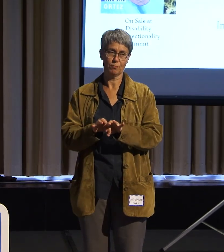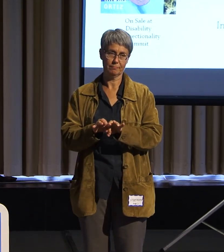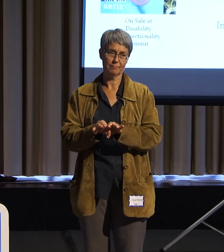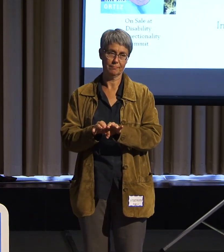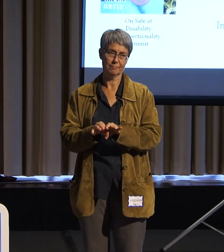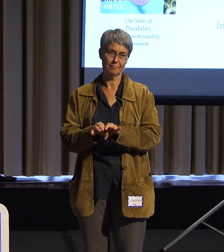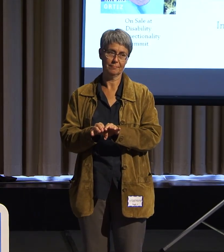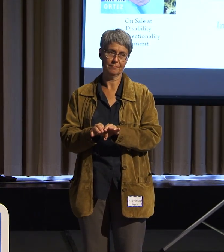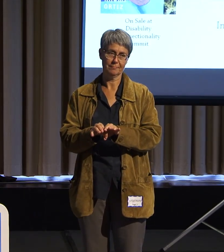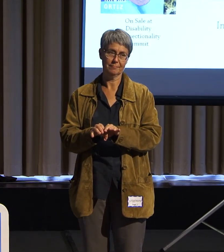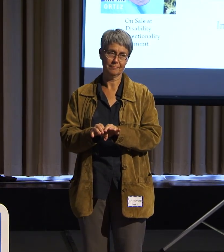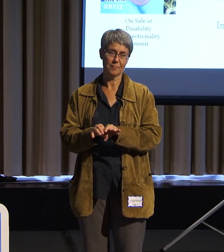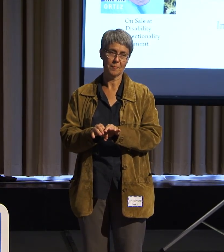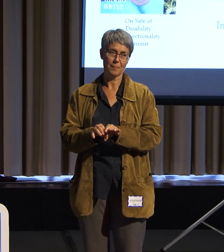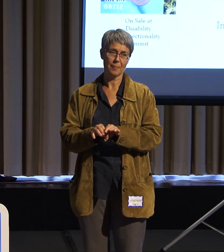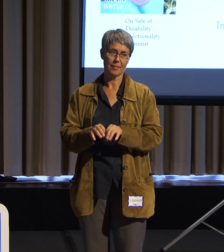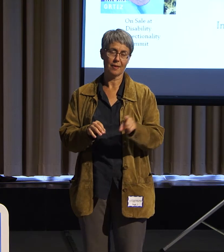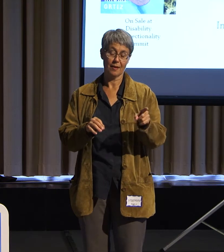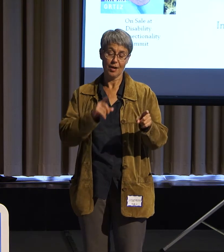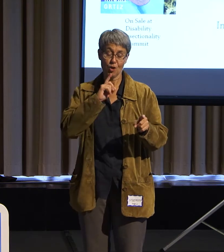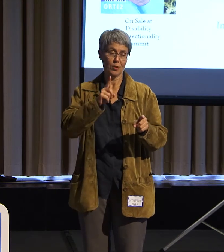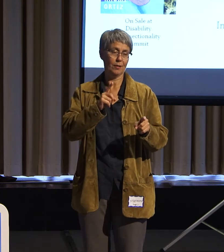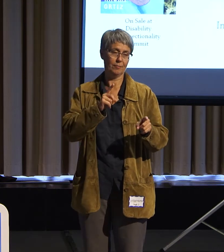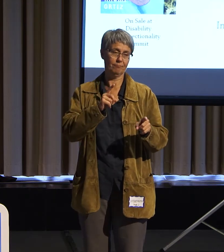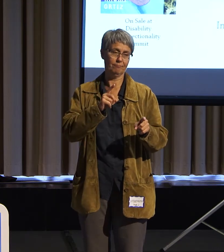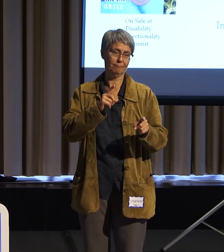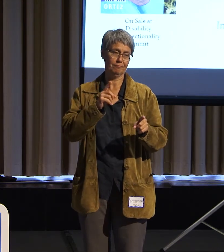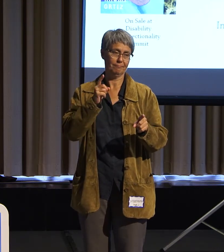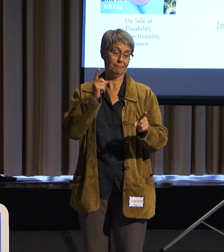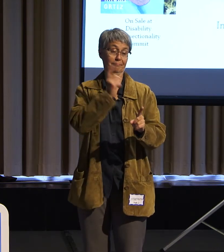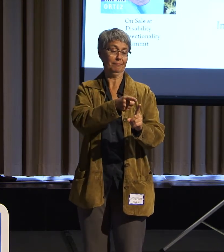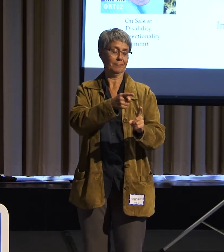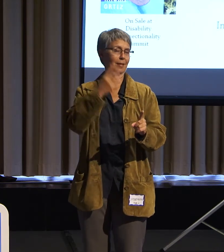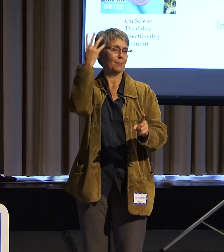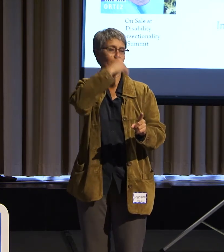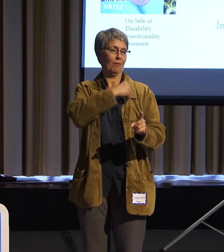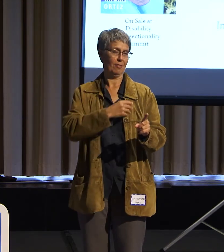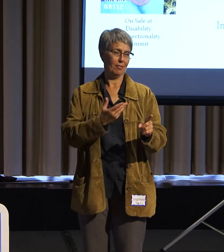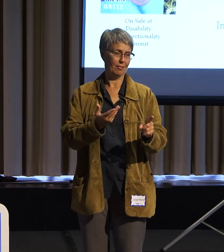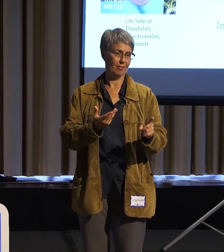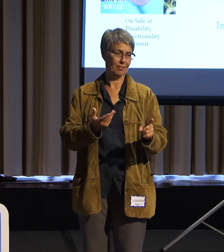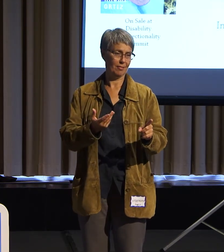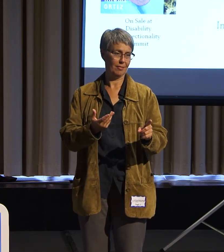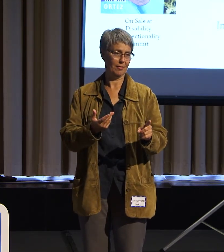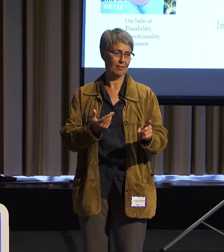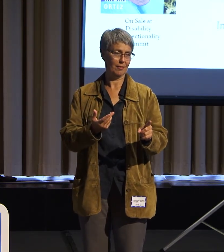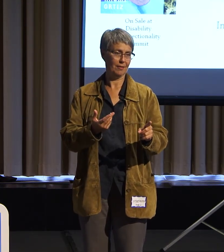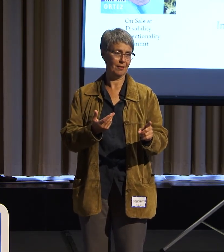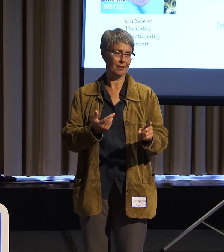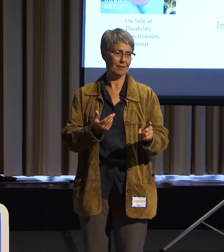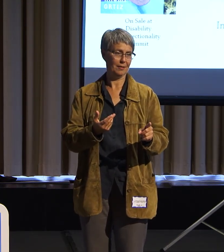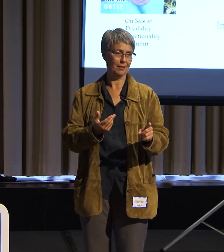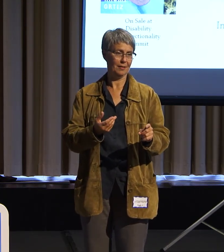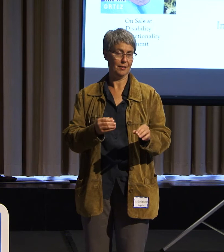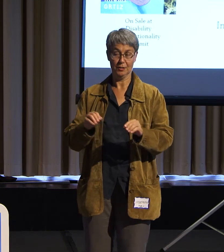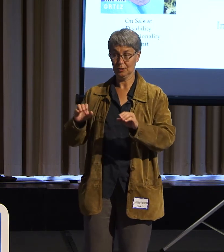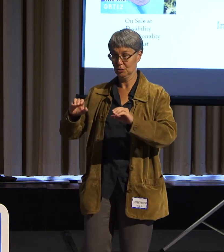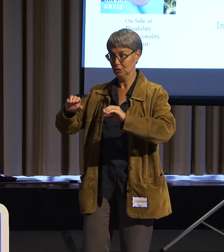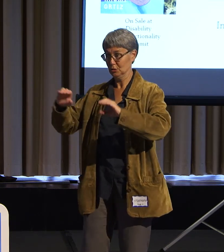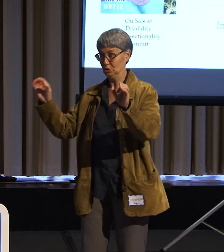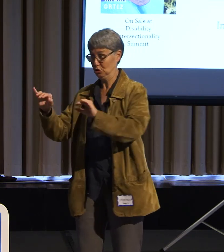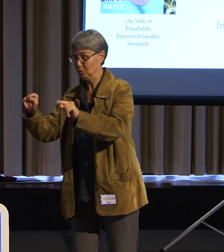guilty, bad person, not using resources the way I'm supposed to be. Like, and we don't actually apply that. But like, we all know this. We all know all of this. I'm not